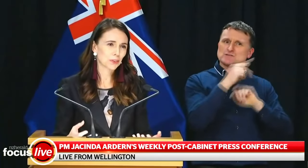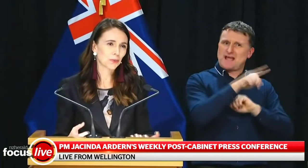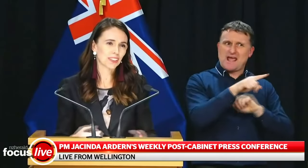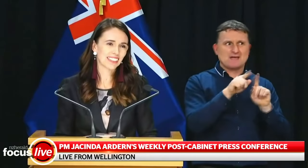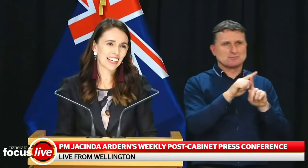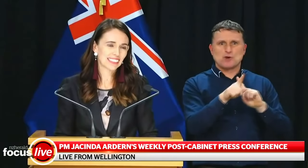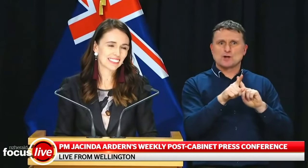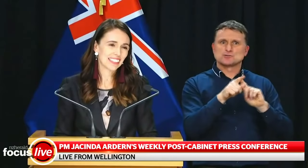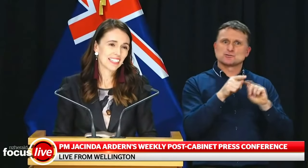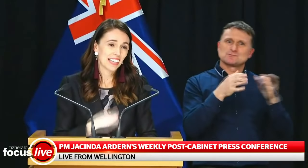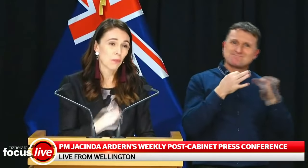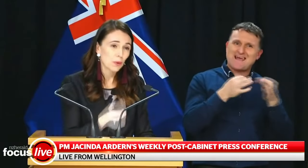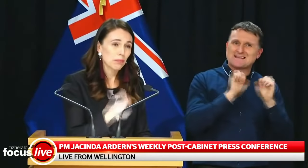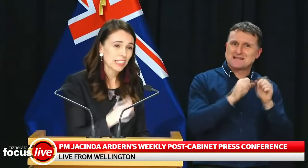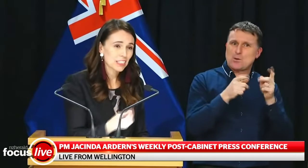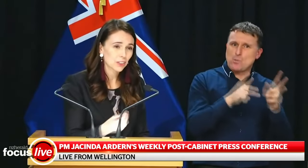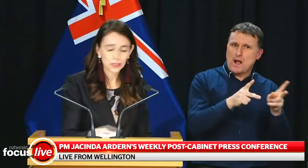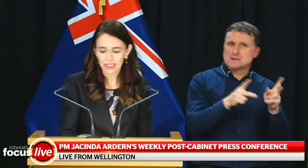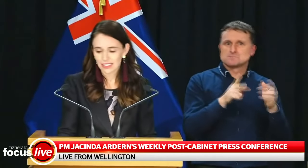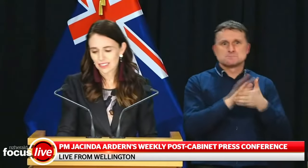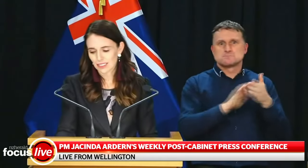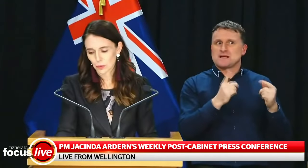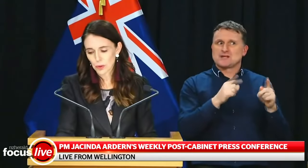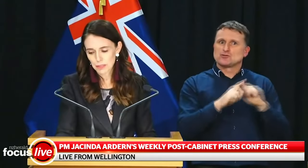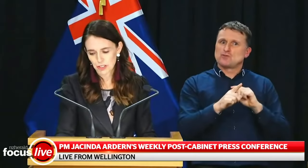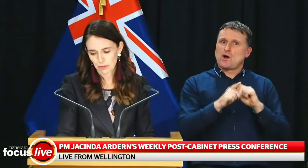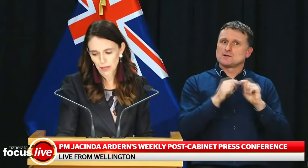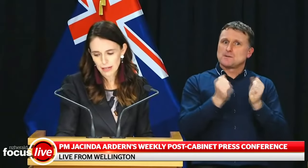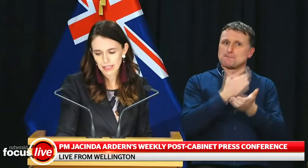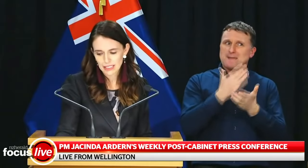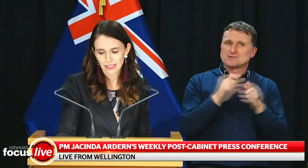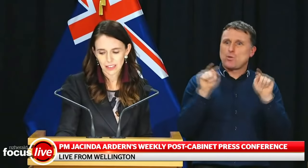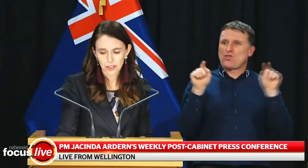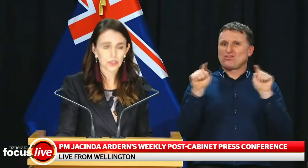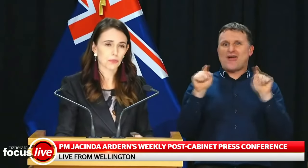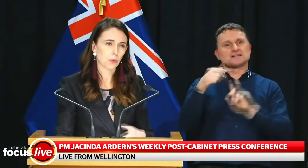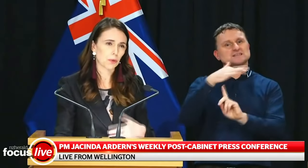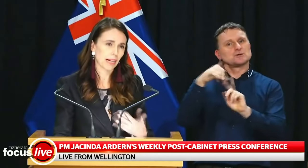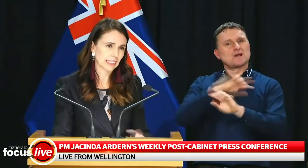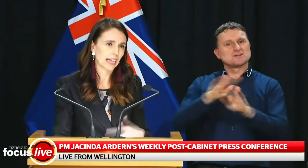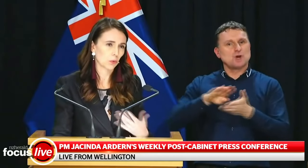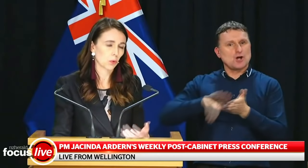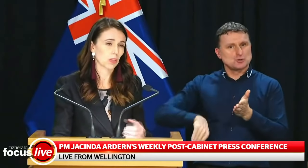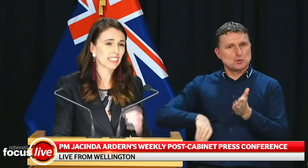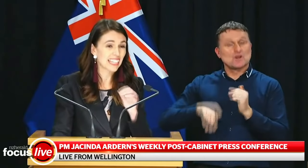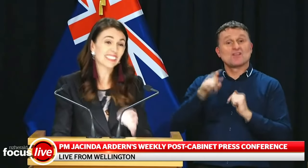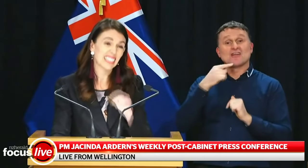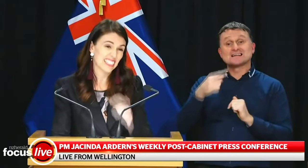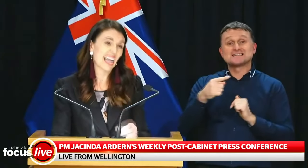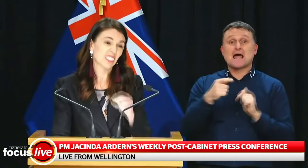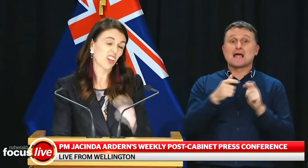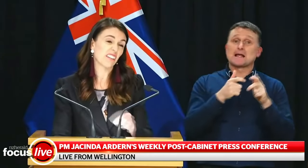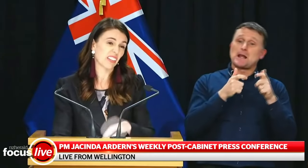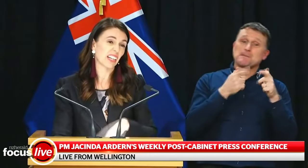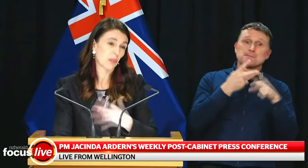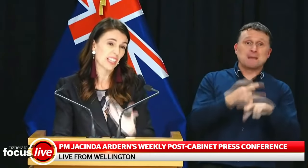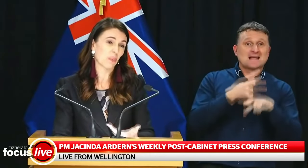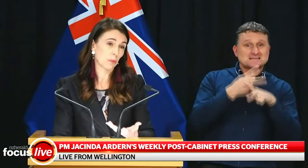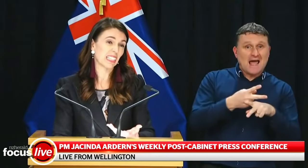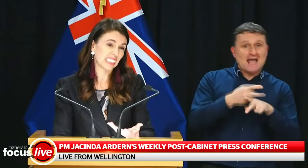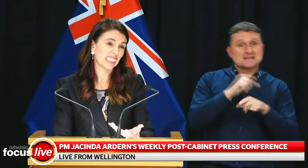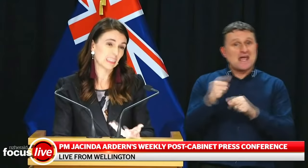to ensure that that wouldn't be excluded, the Royal Commission recommended the use of the word maintain or normalise. That's the exact kind of